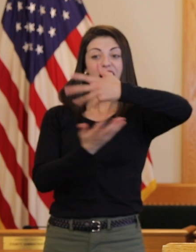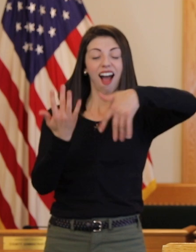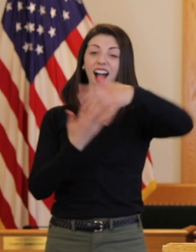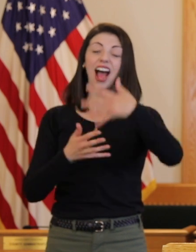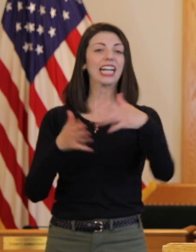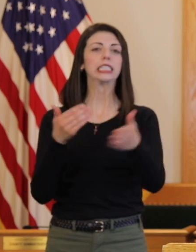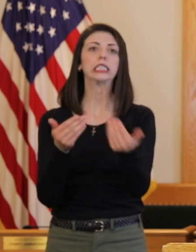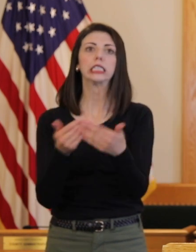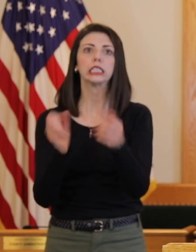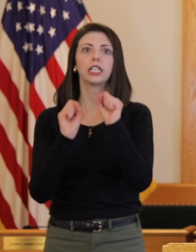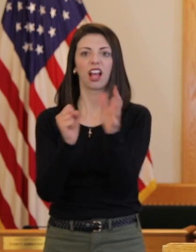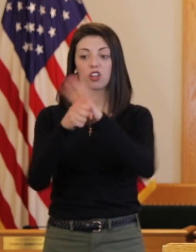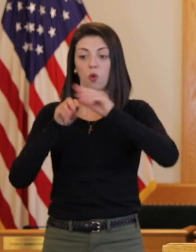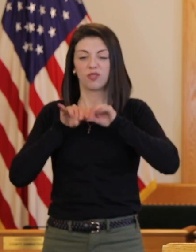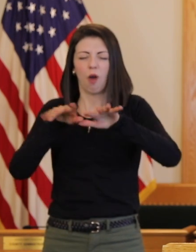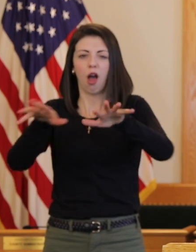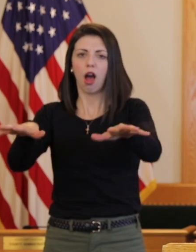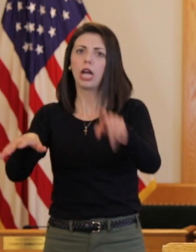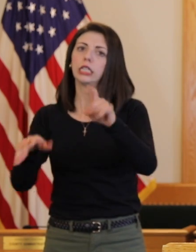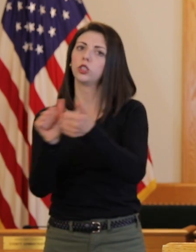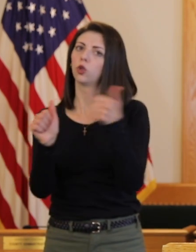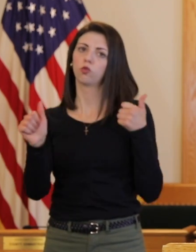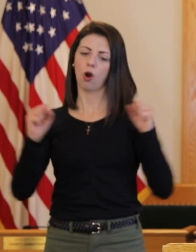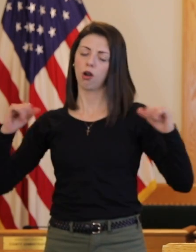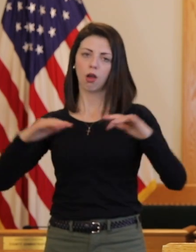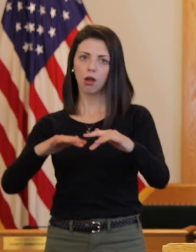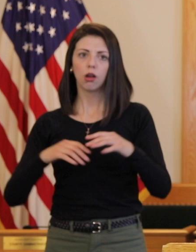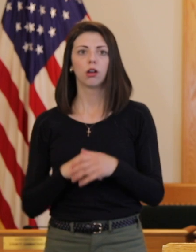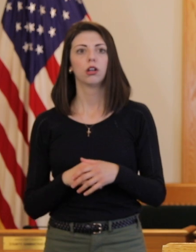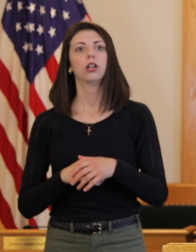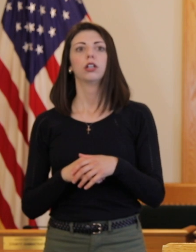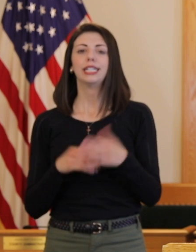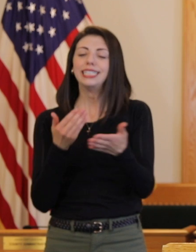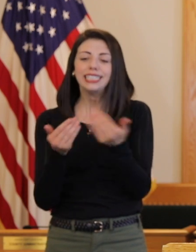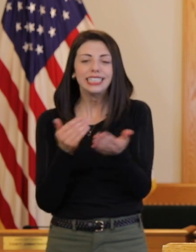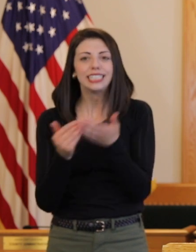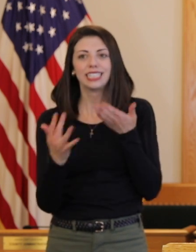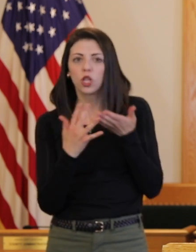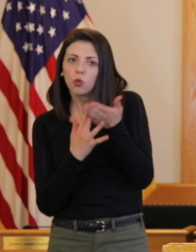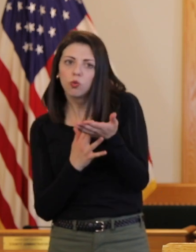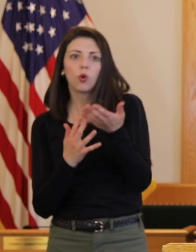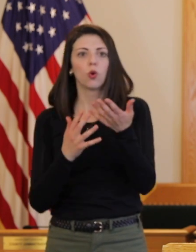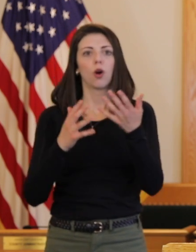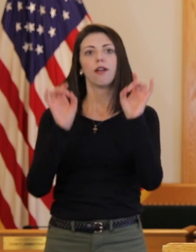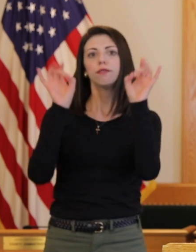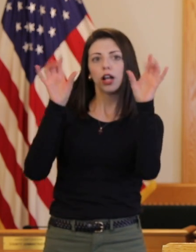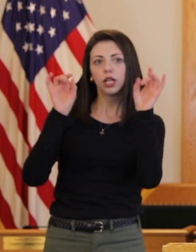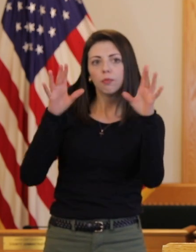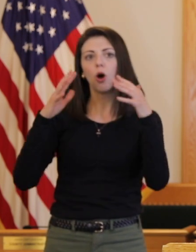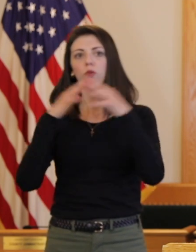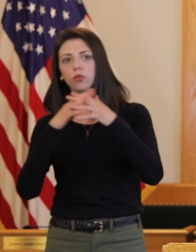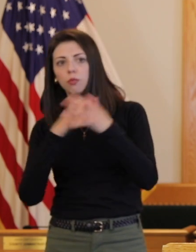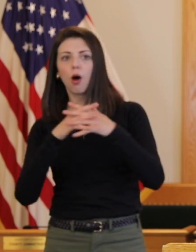and should be avoided. The virus is easily spread through physical contact sports such as basketball and volleyball.